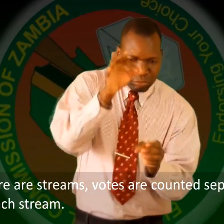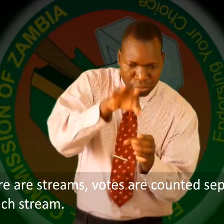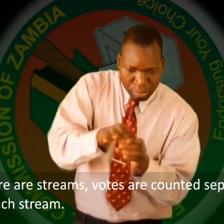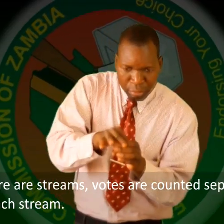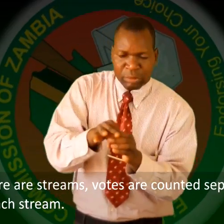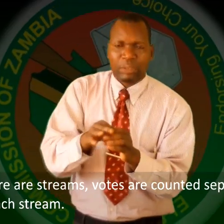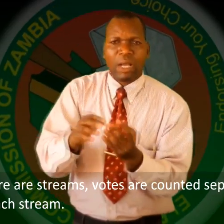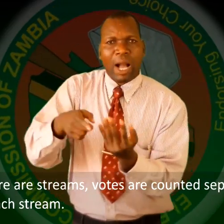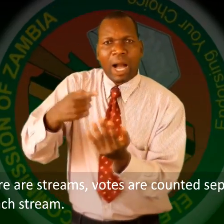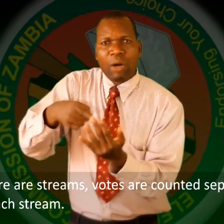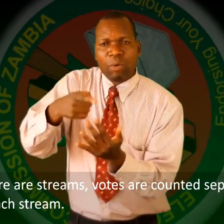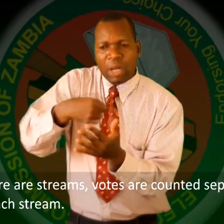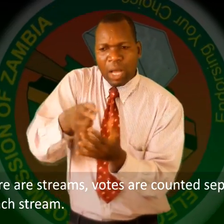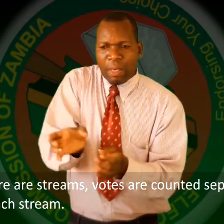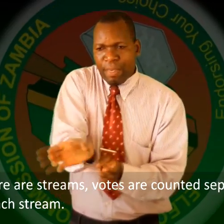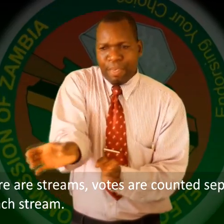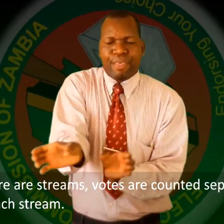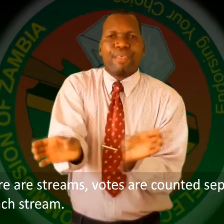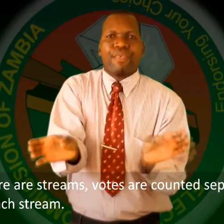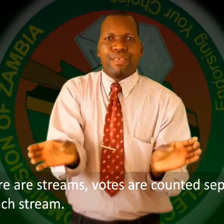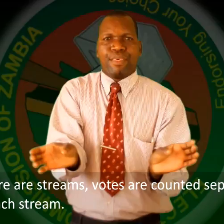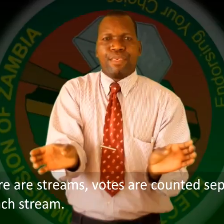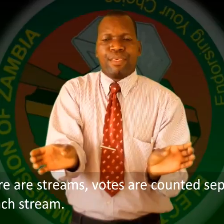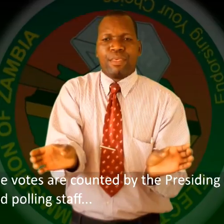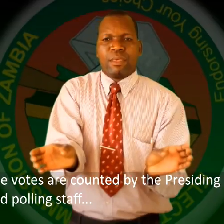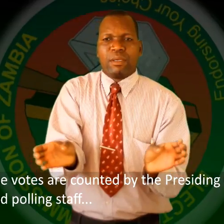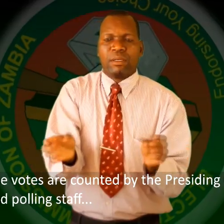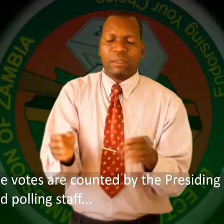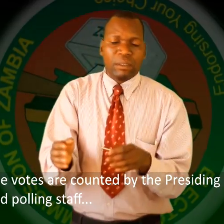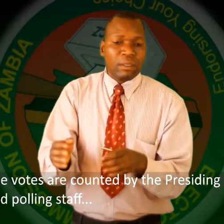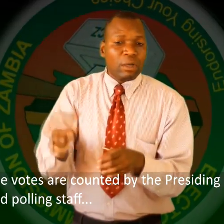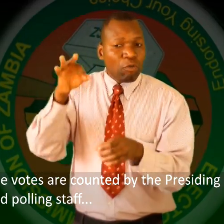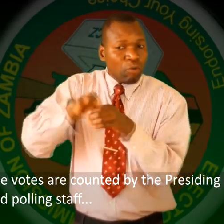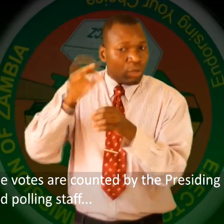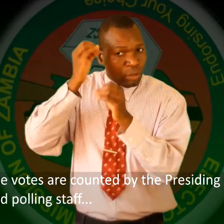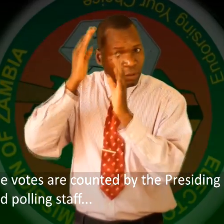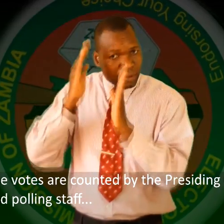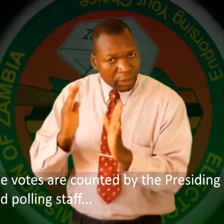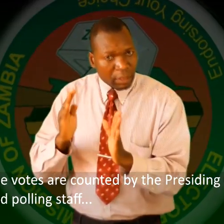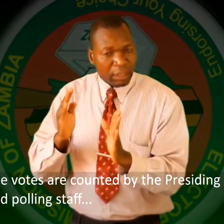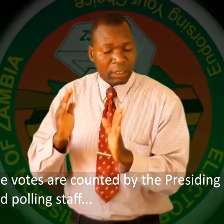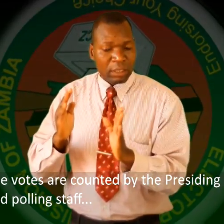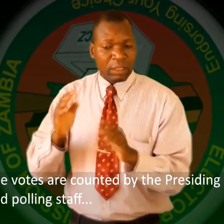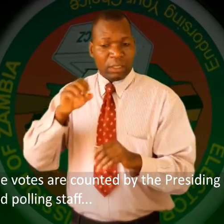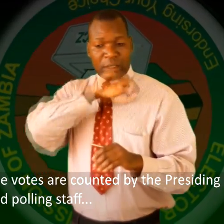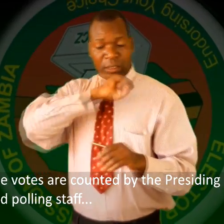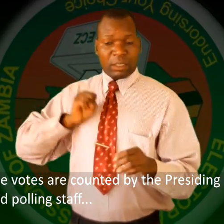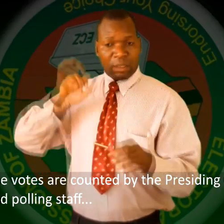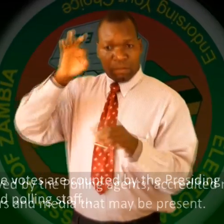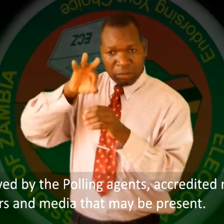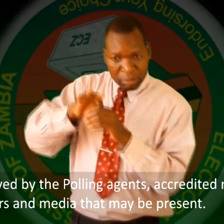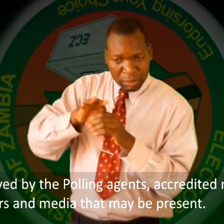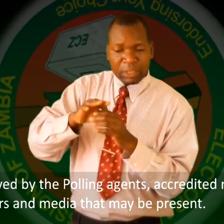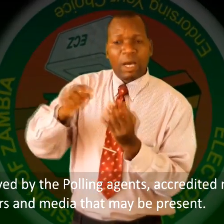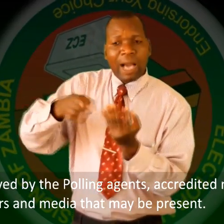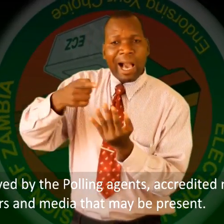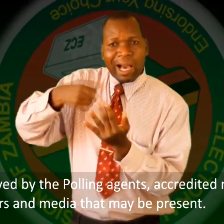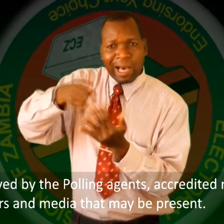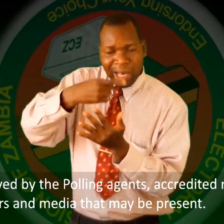counted separately for each stream. The votes are counted by the presiding officer and polling staff observed by the polling